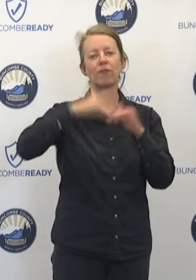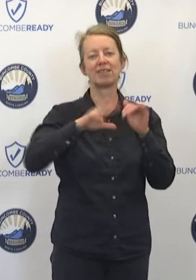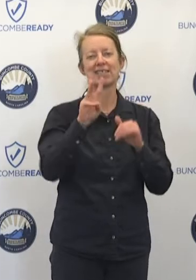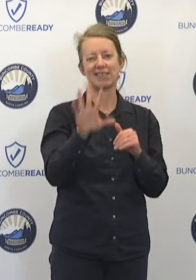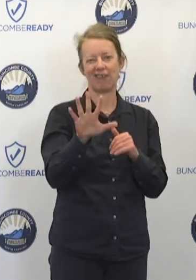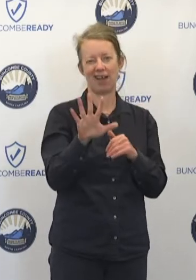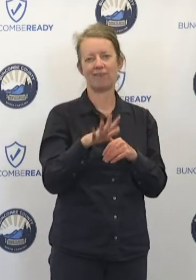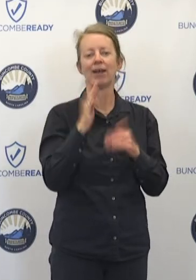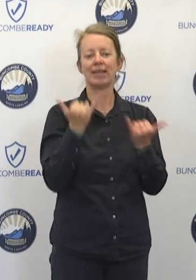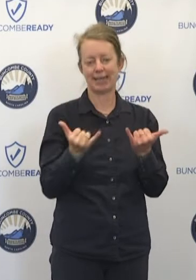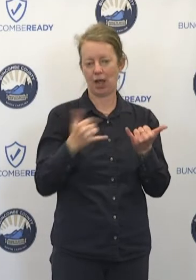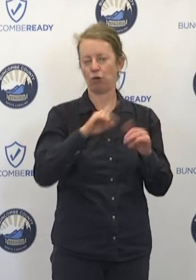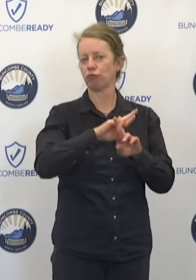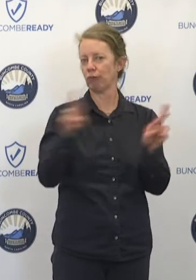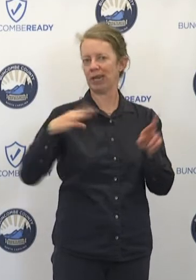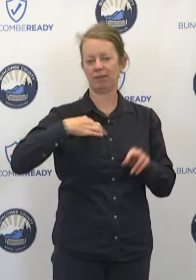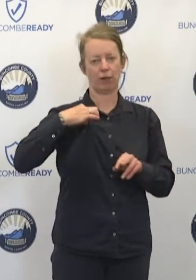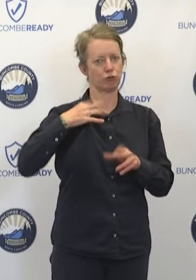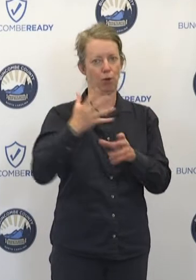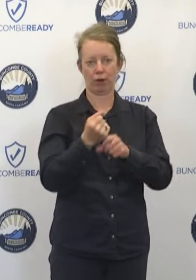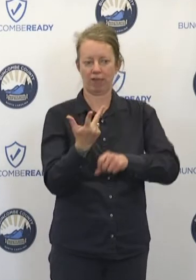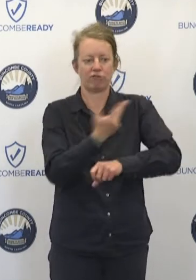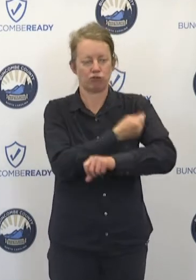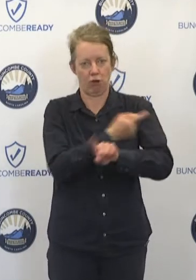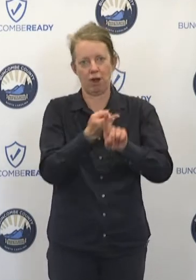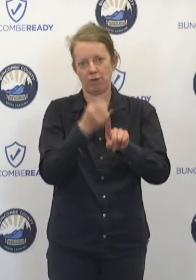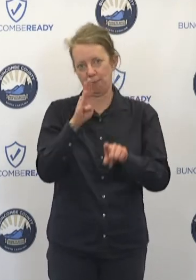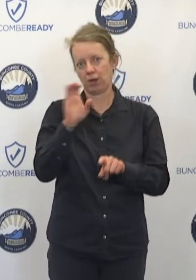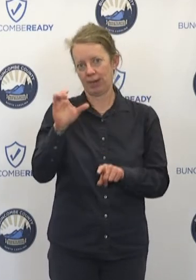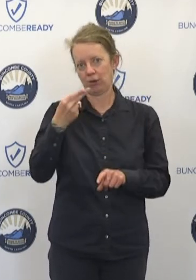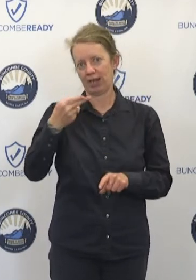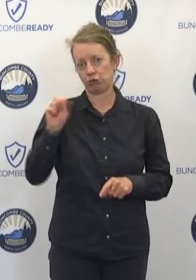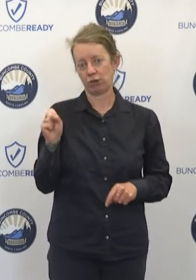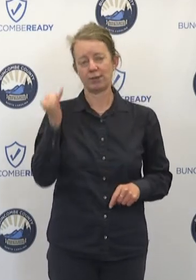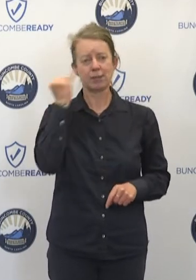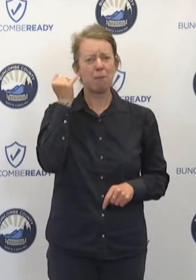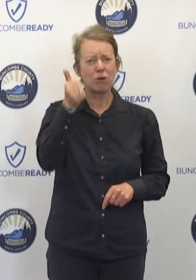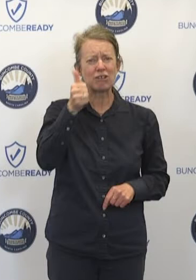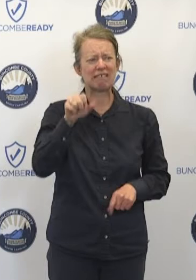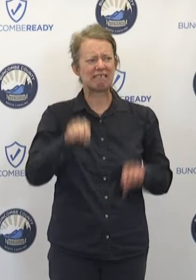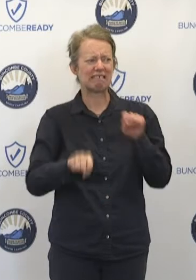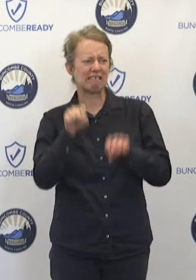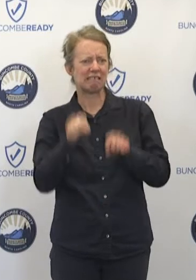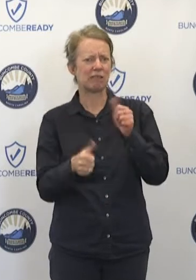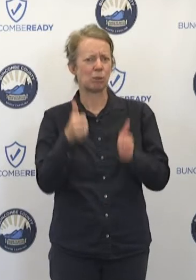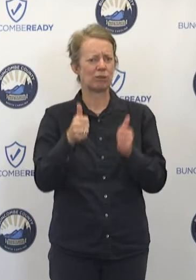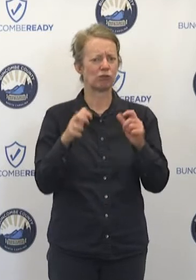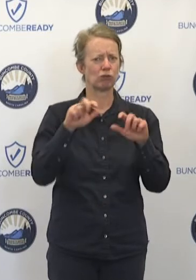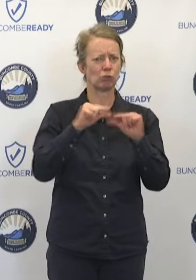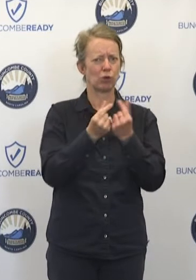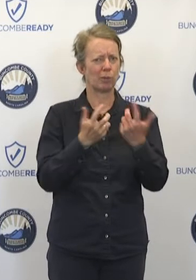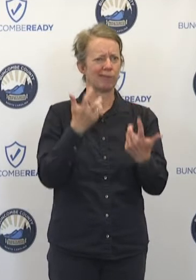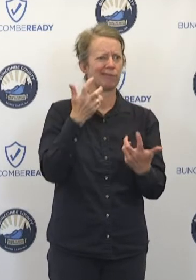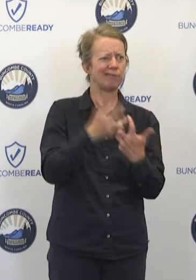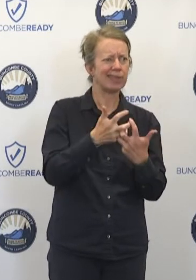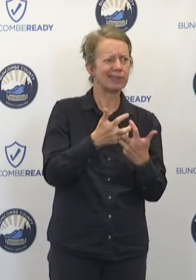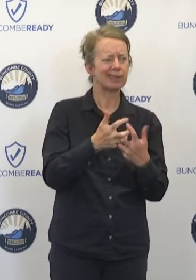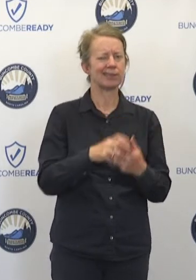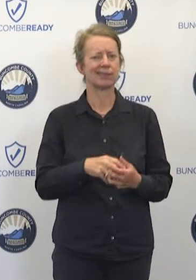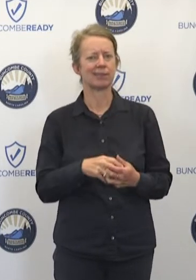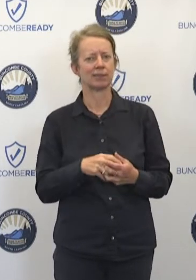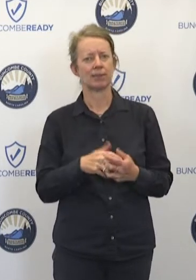for vaccination by Buncombe County HHS. If you are unsure in which vaccination prioritization group you